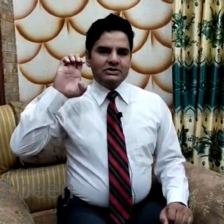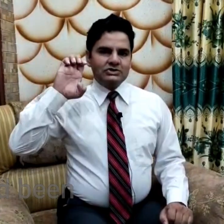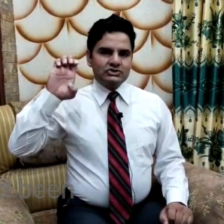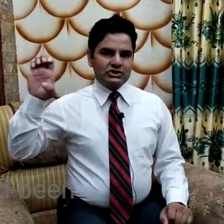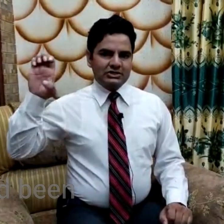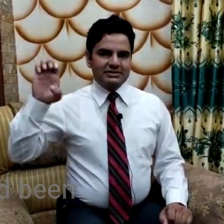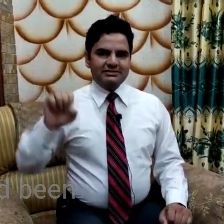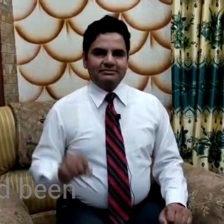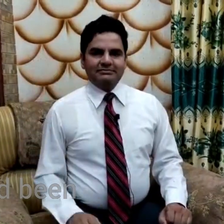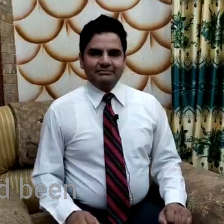she